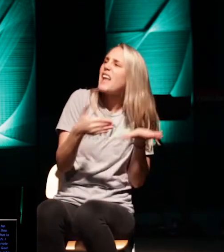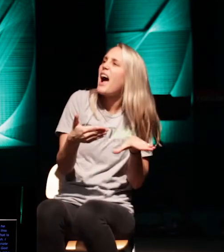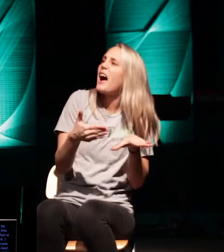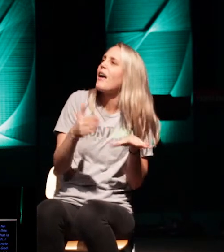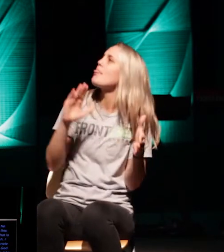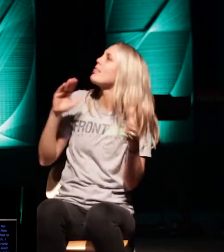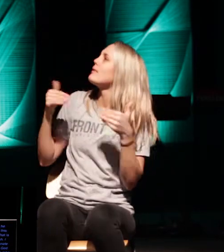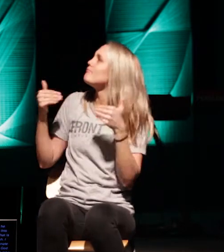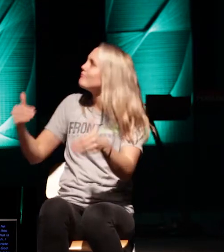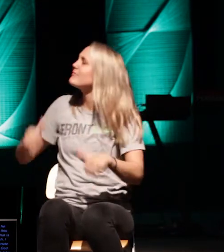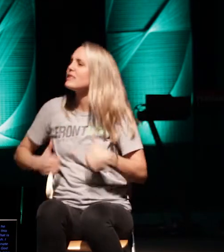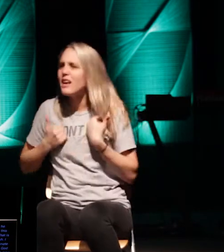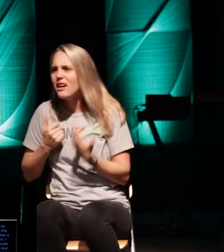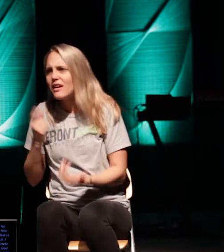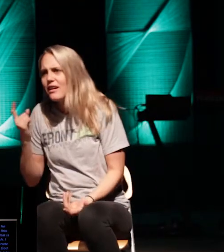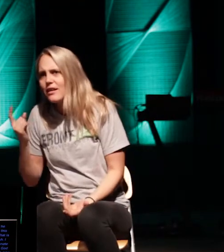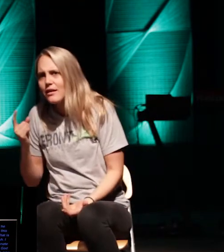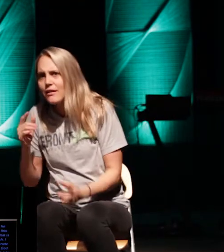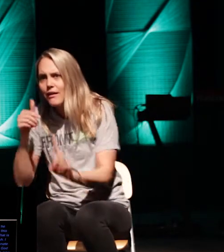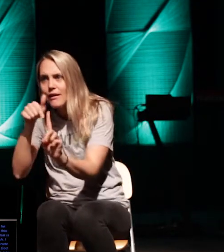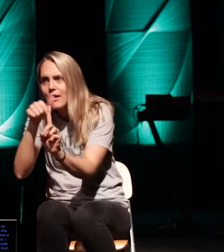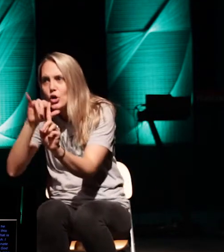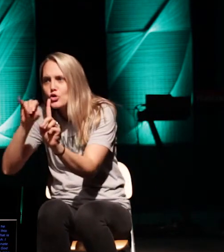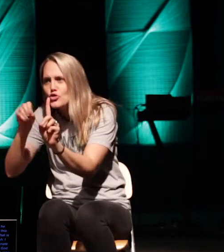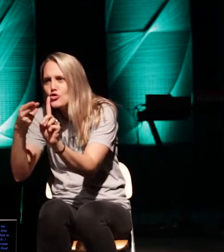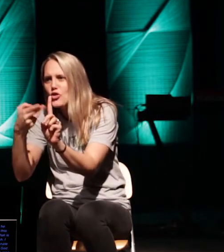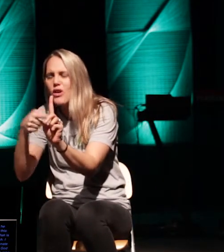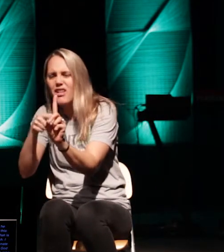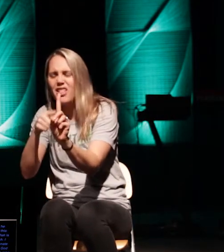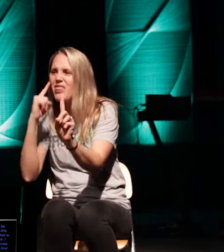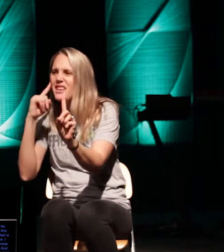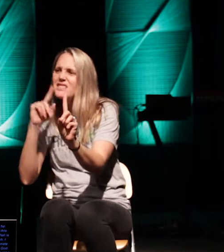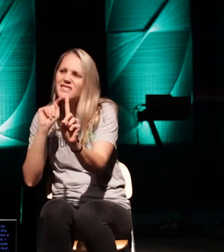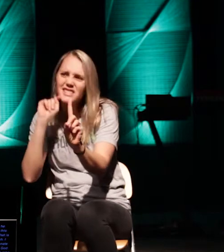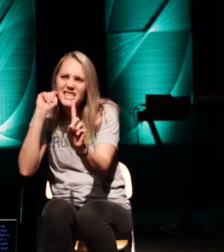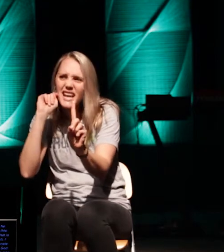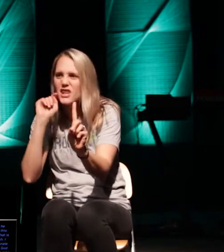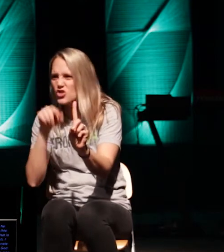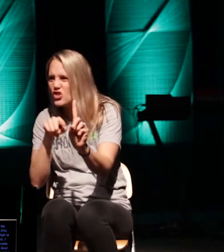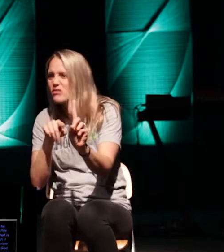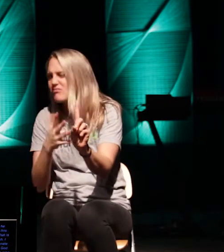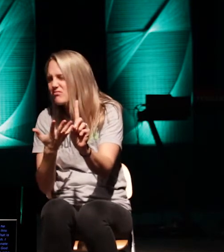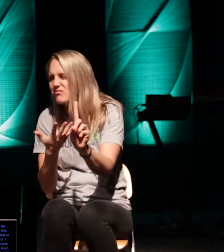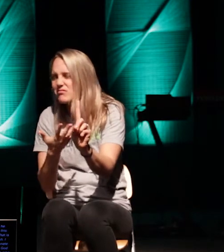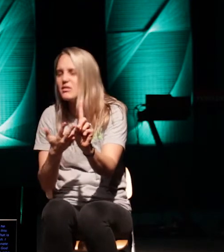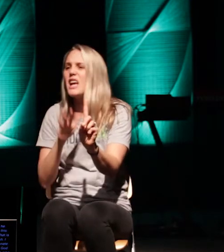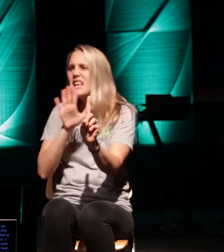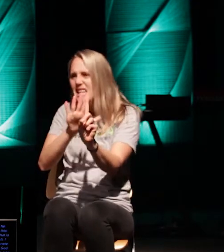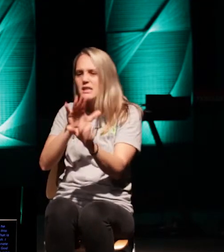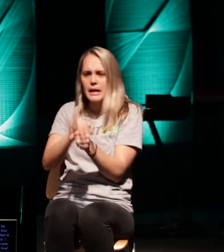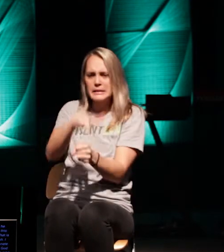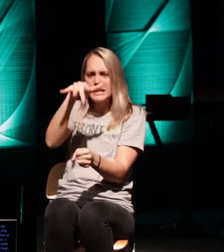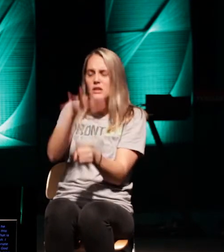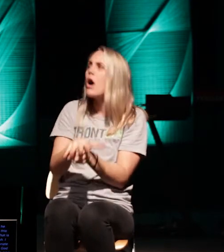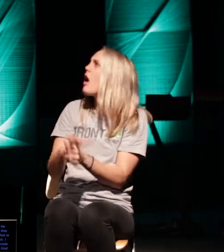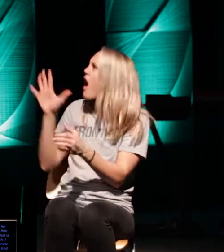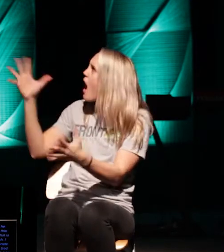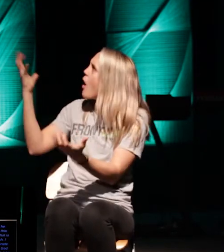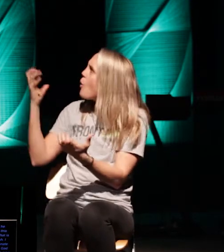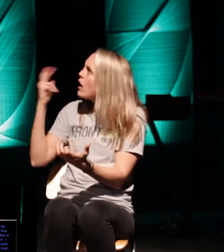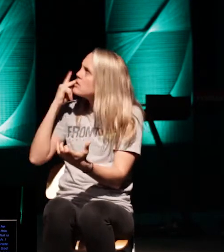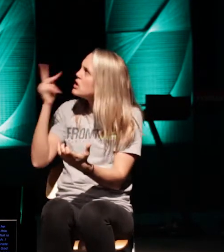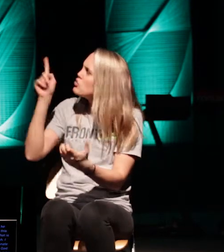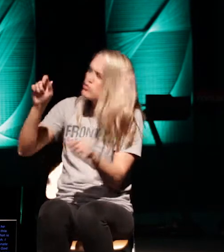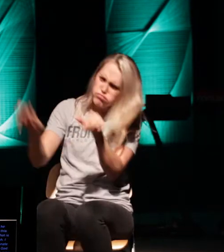here? This is Jonah and just the tantrum that he throws. God, I want to see you bring destruction. But here's the thing that we